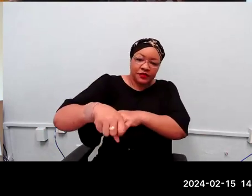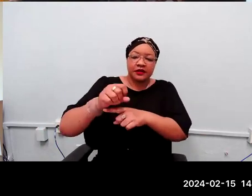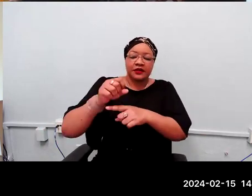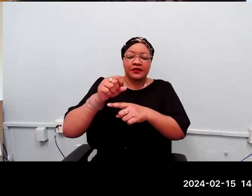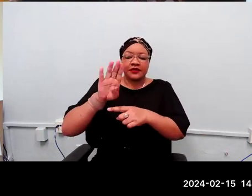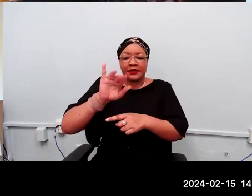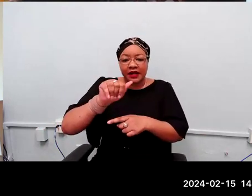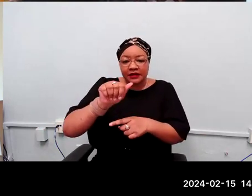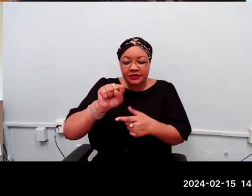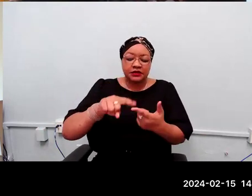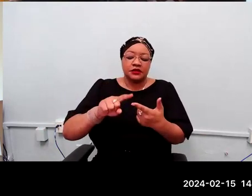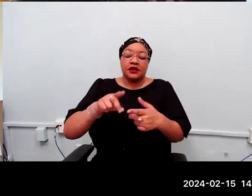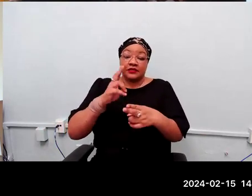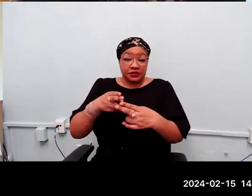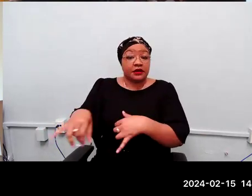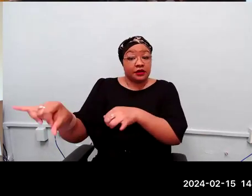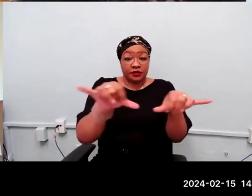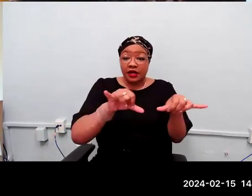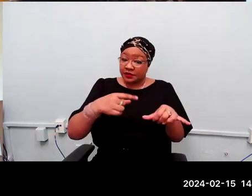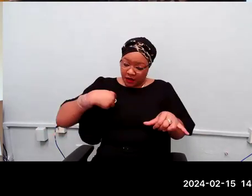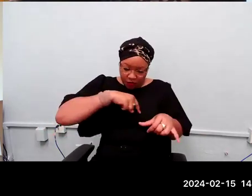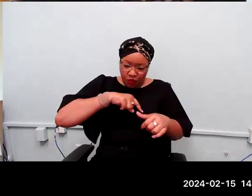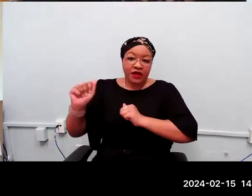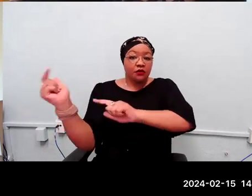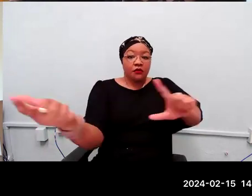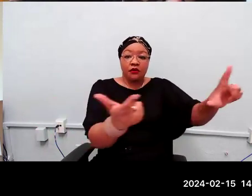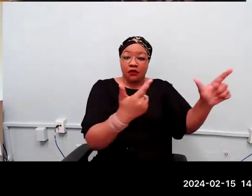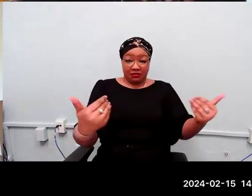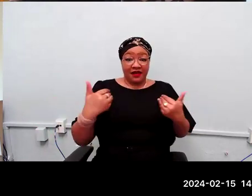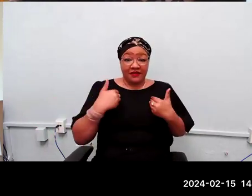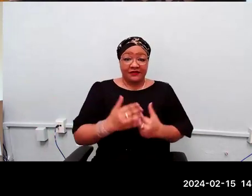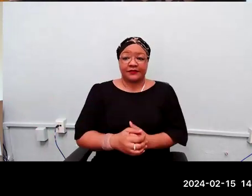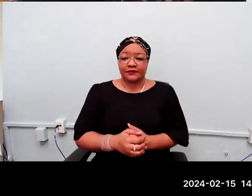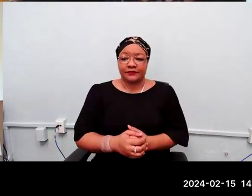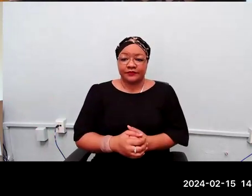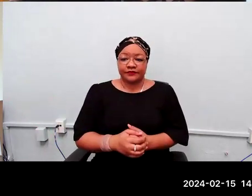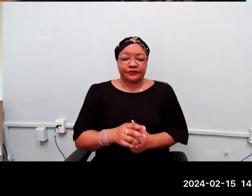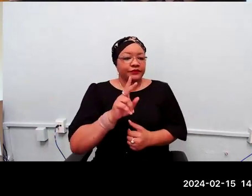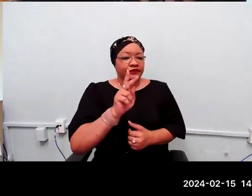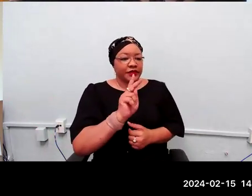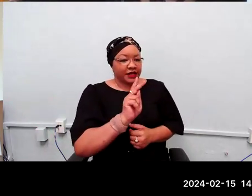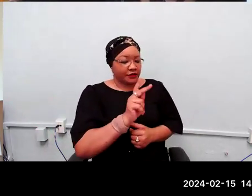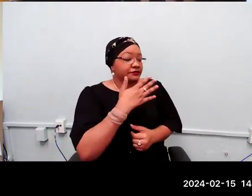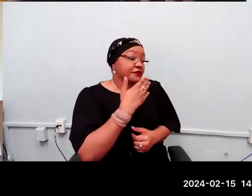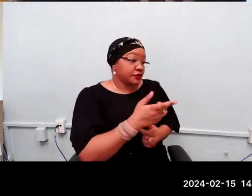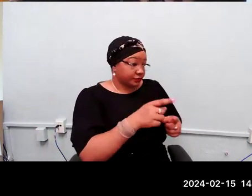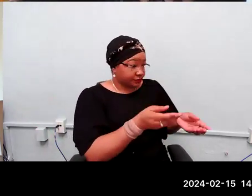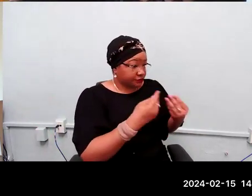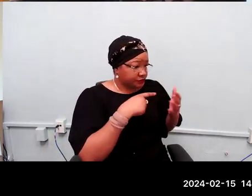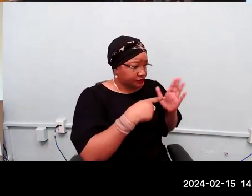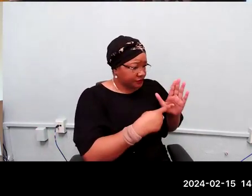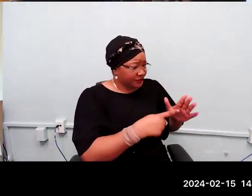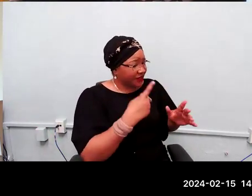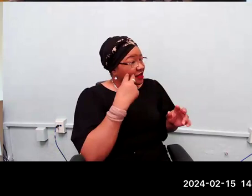have. Right. Yeah. Thank you for sharing that. When you were giving that example, it reminded me at the beginning where you talked